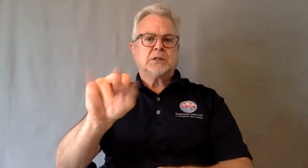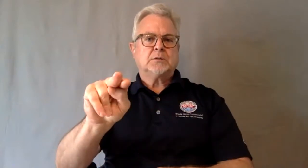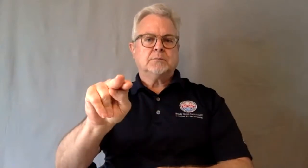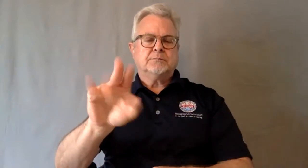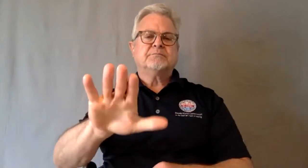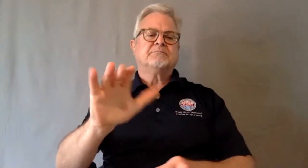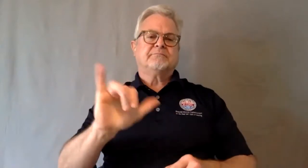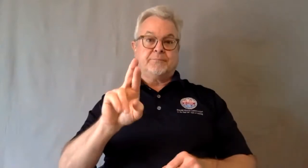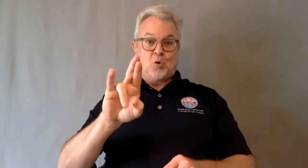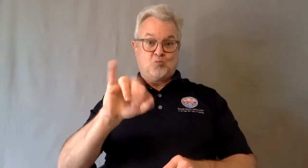70%.